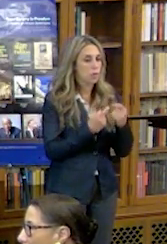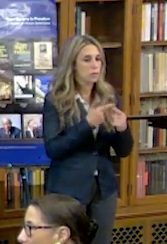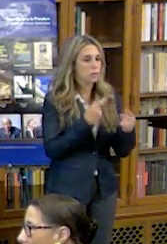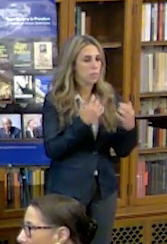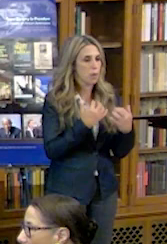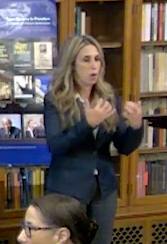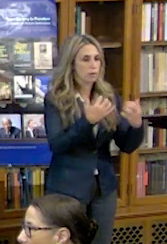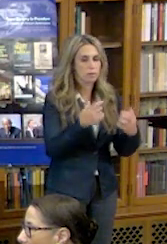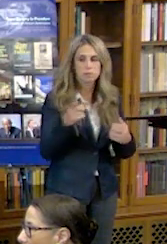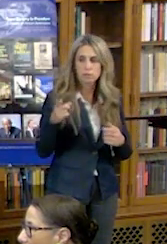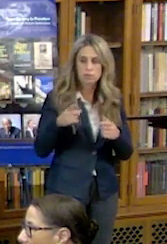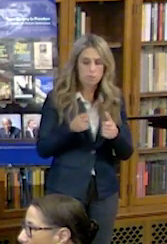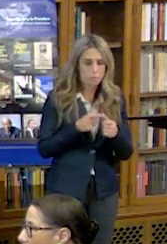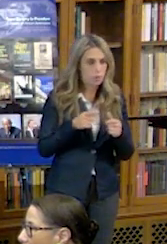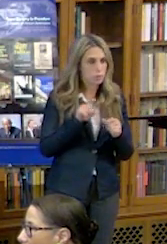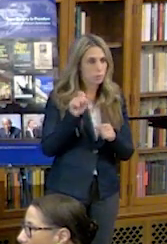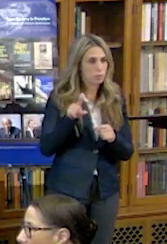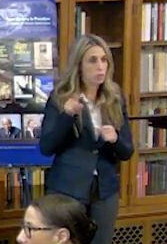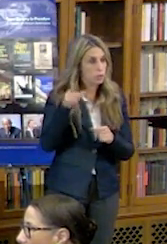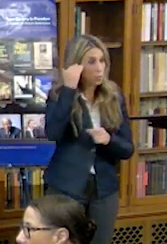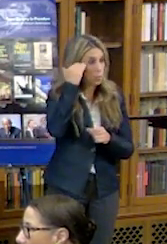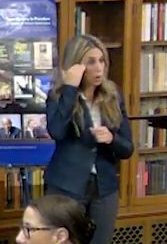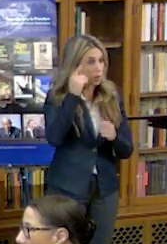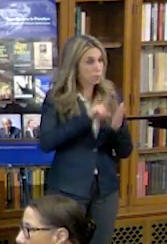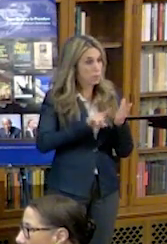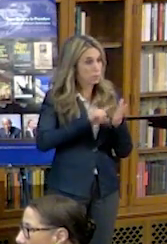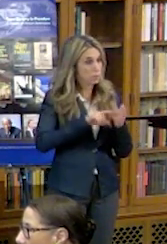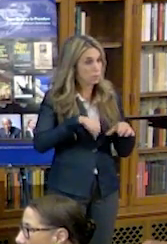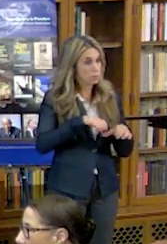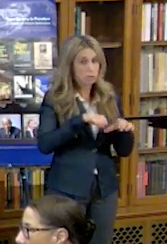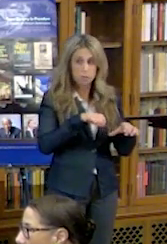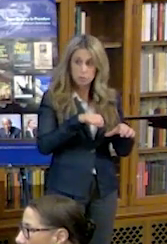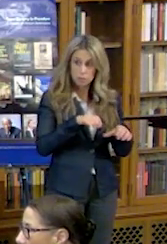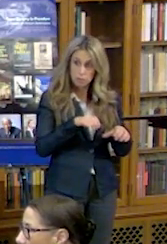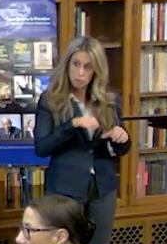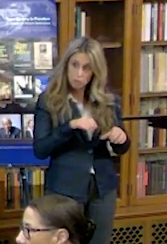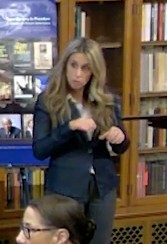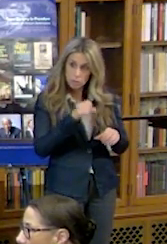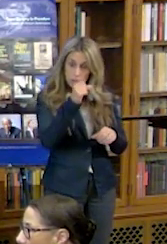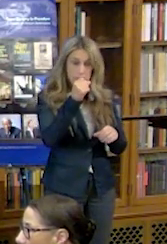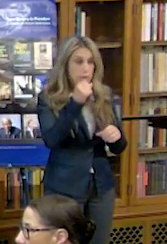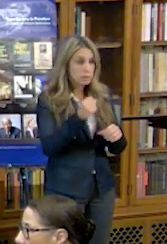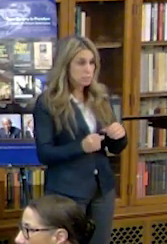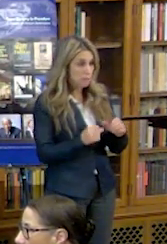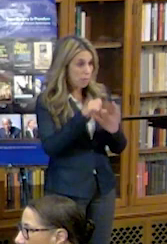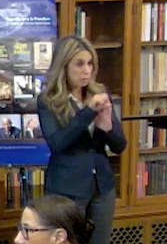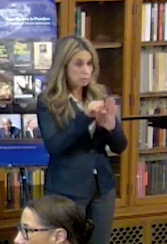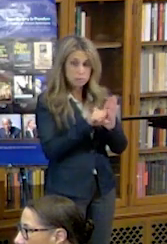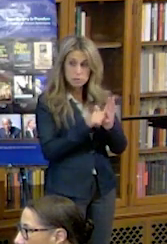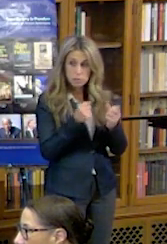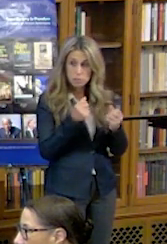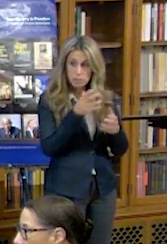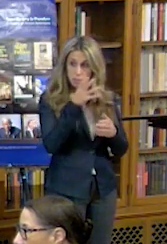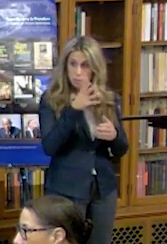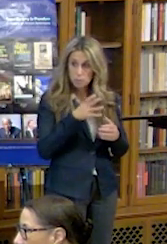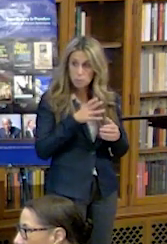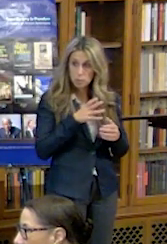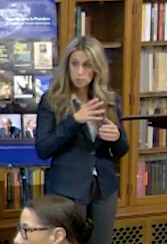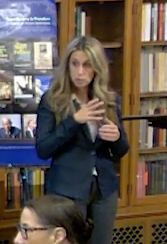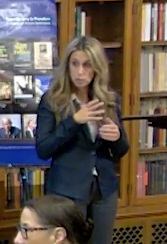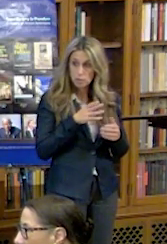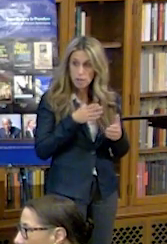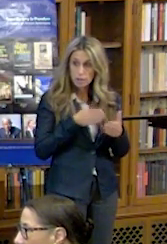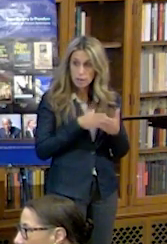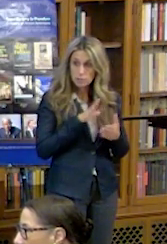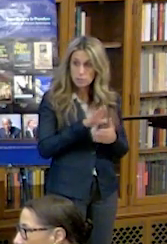first one are you aware of research being done in colored asan assignments in southern states many women were committed against their will in